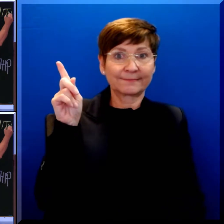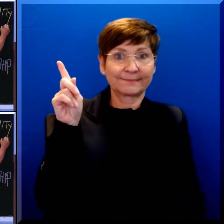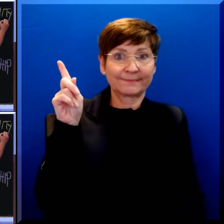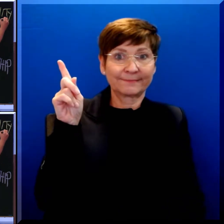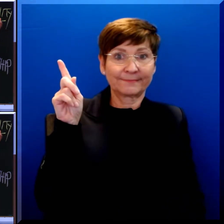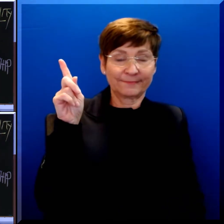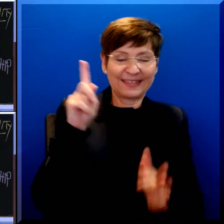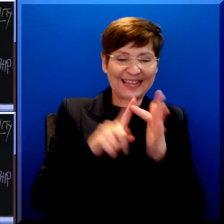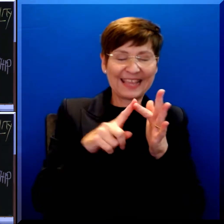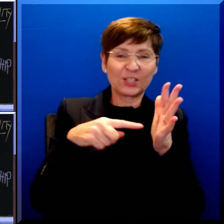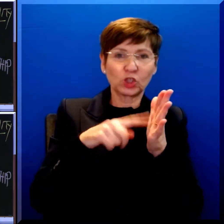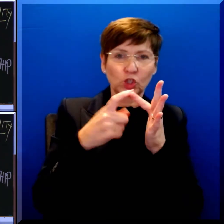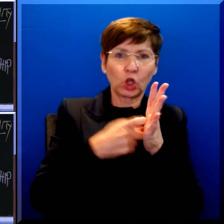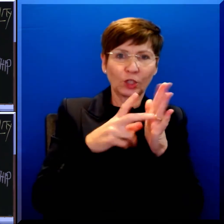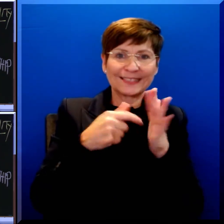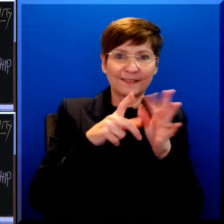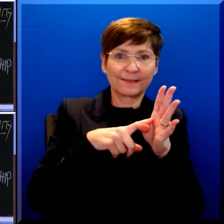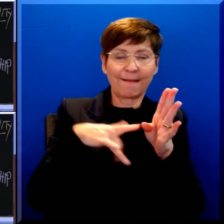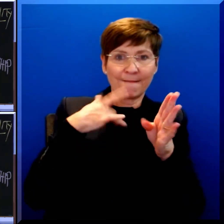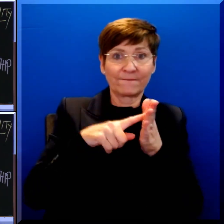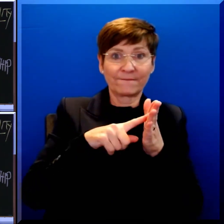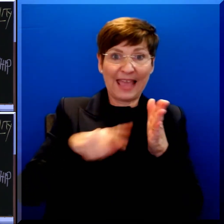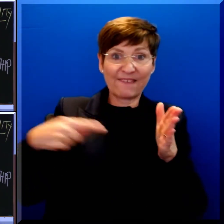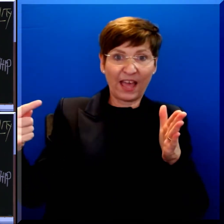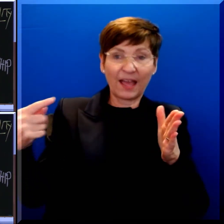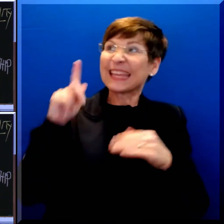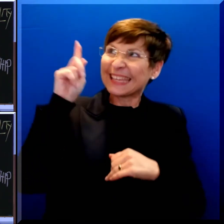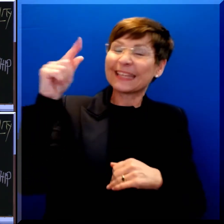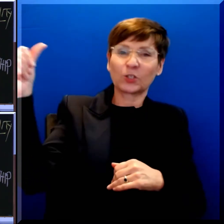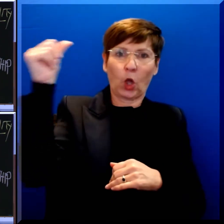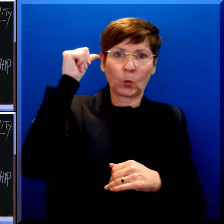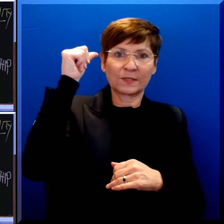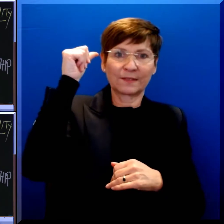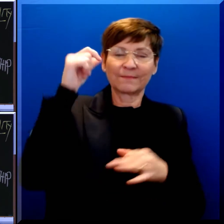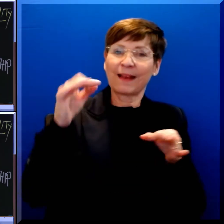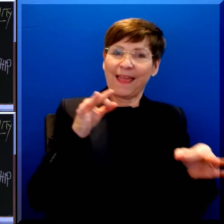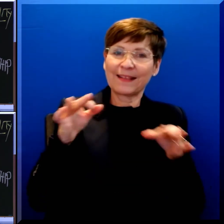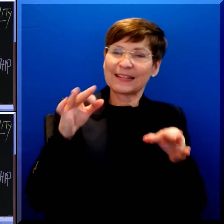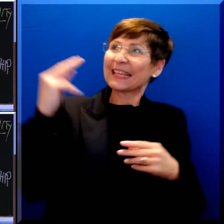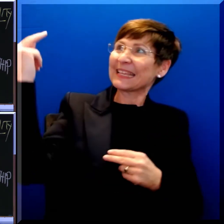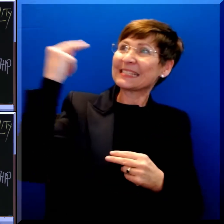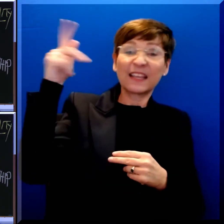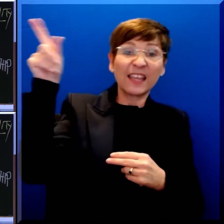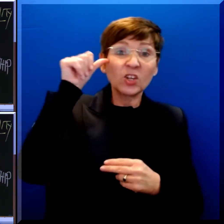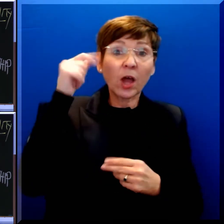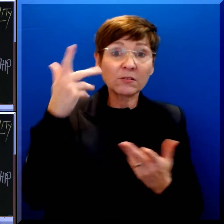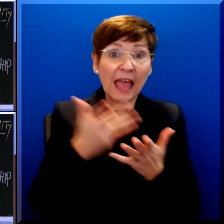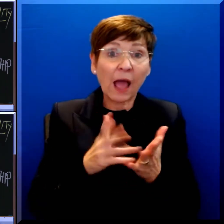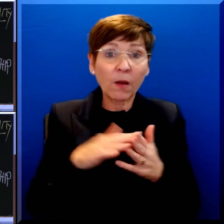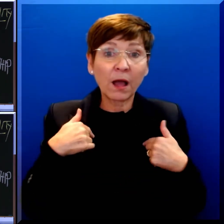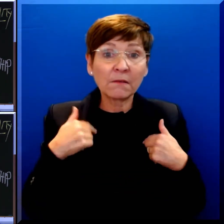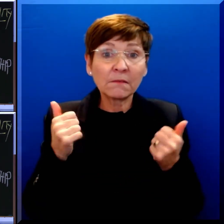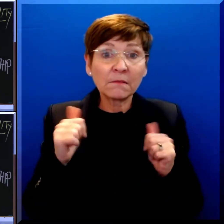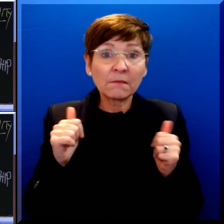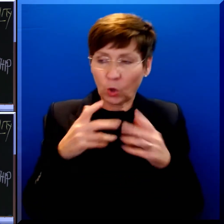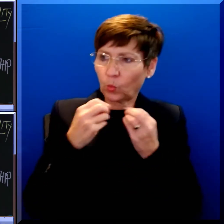forever after that. Eternity. God knows exactly what he's doing because he sees how it all ends with